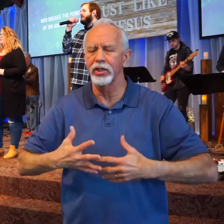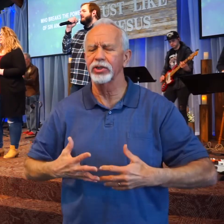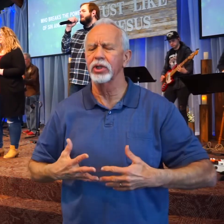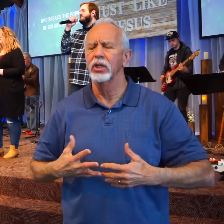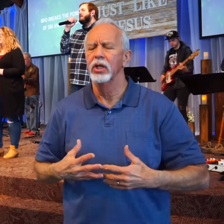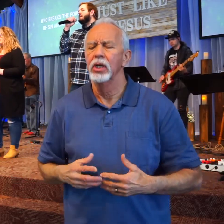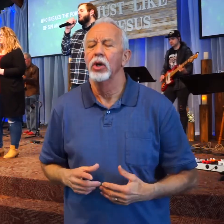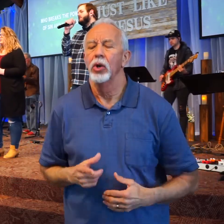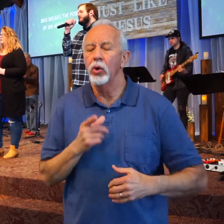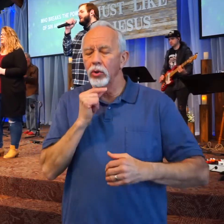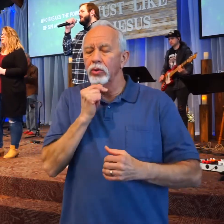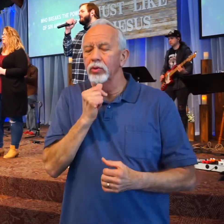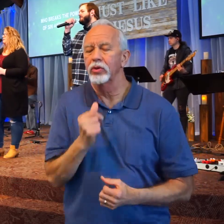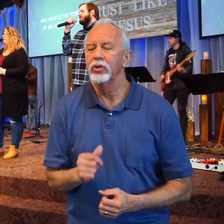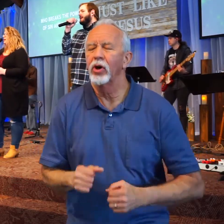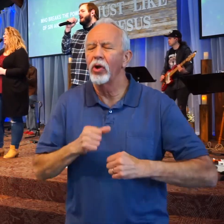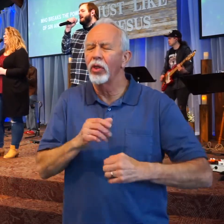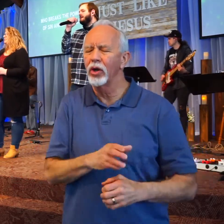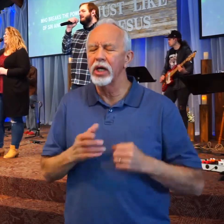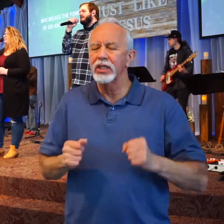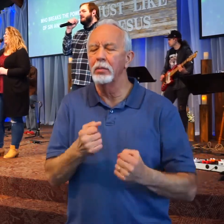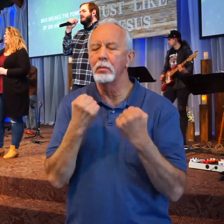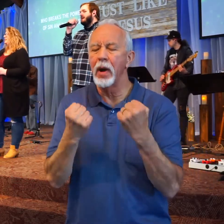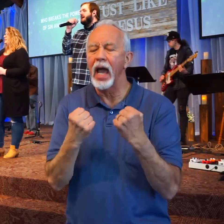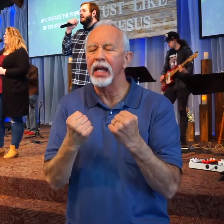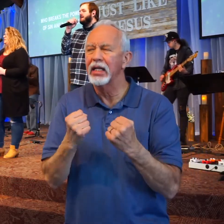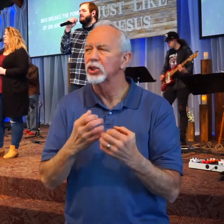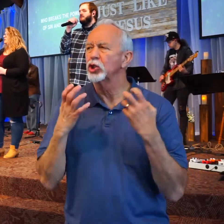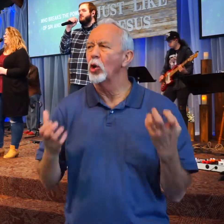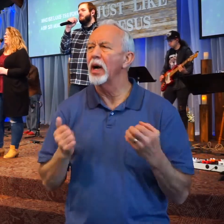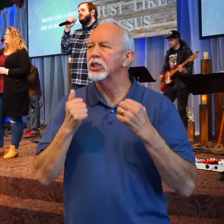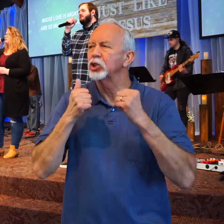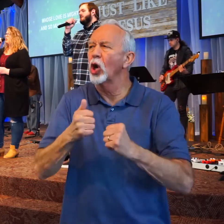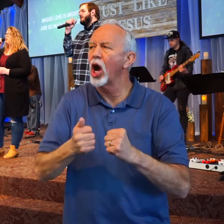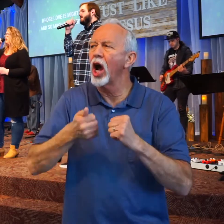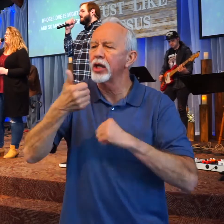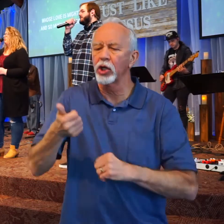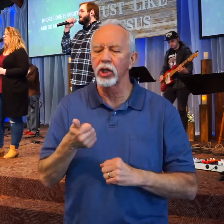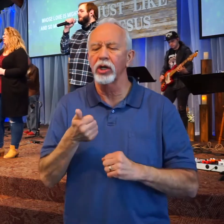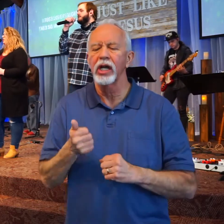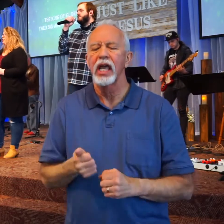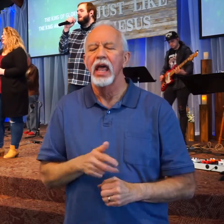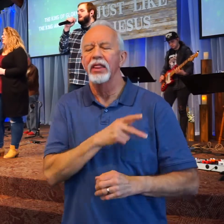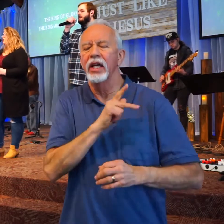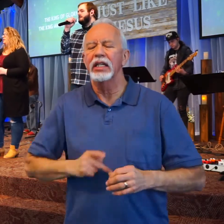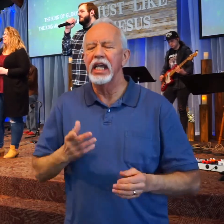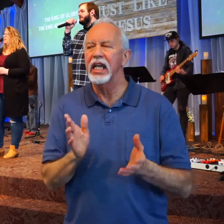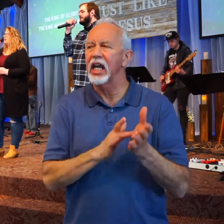Stronger.